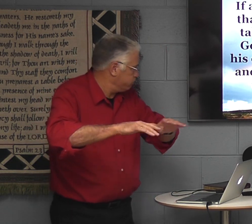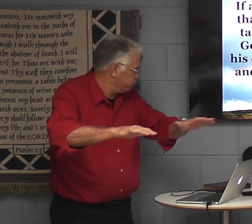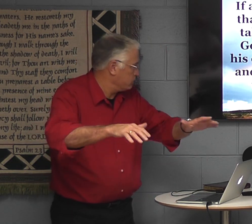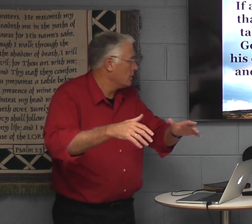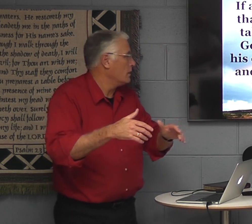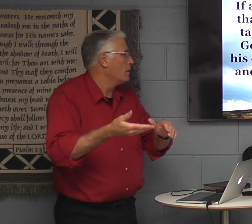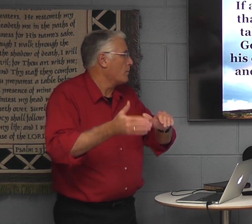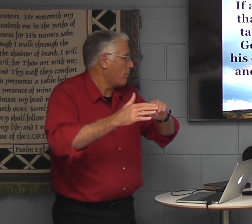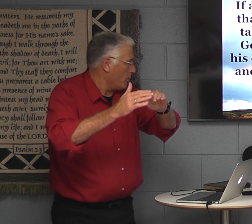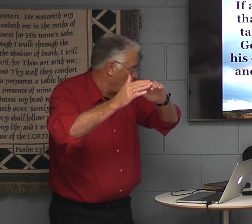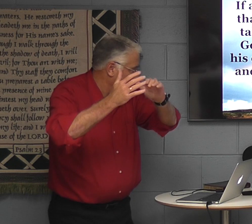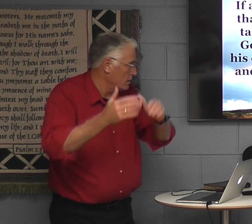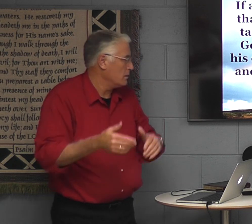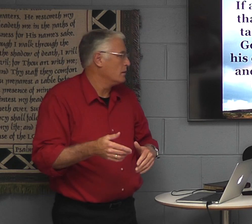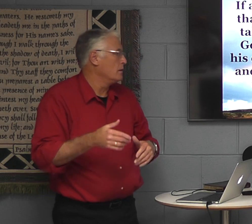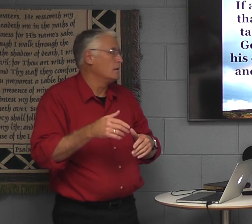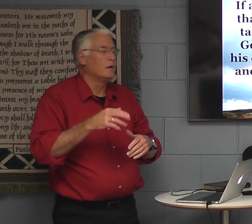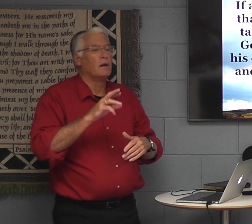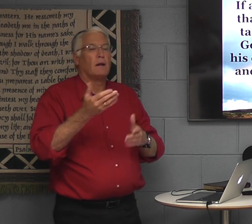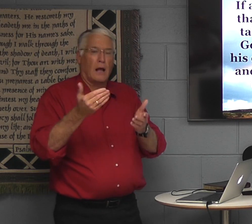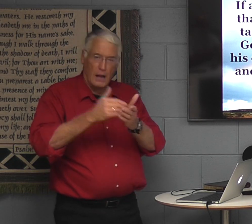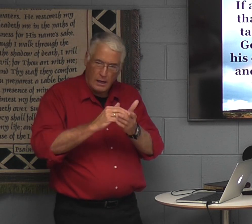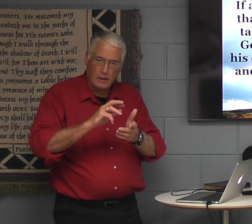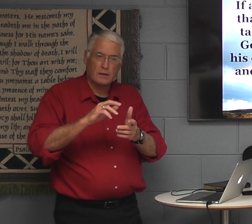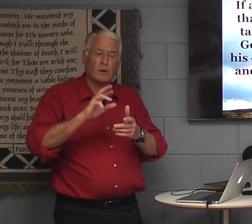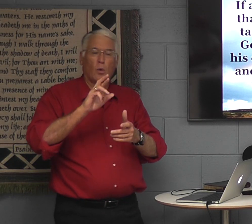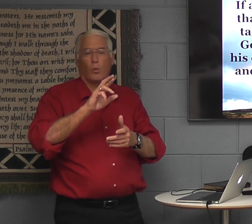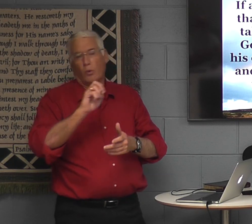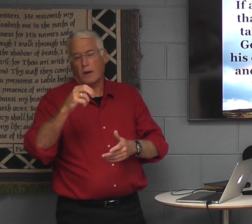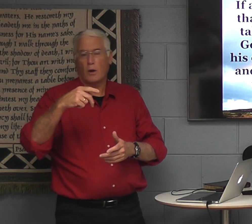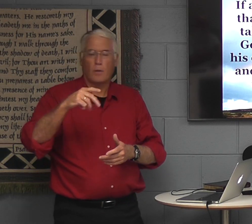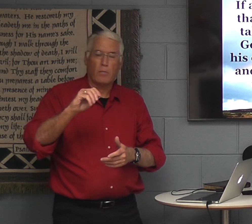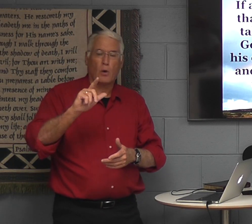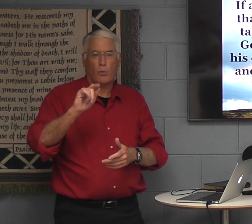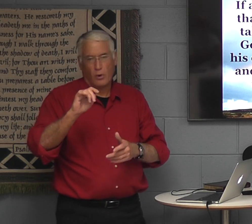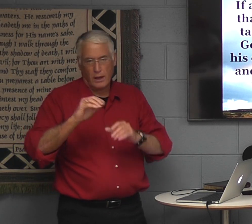So now be fruitful and multiply and repopulate the earth.